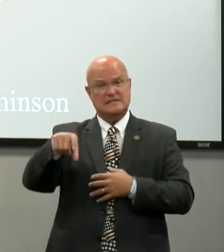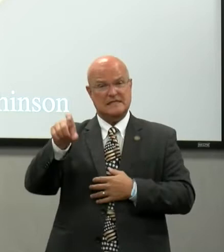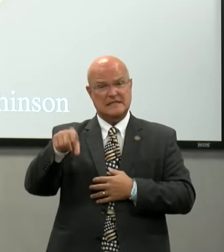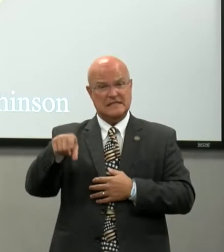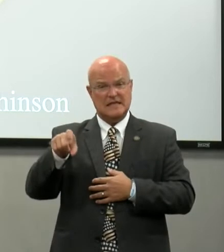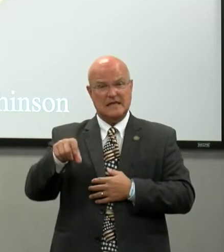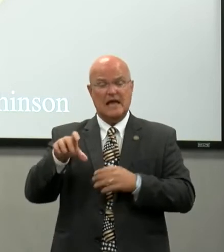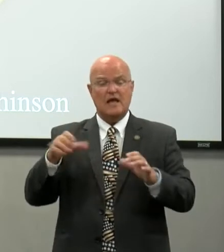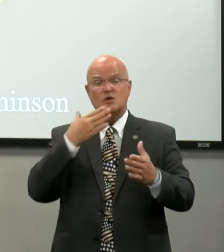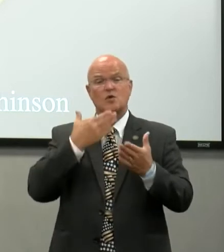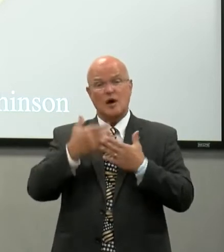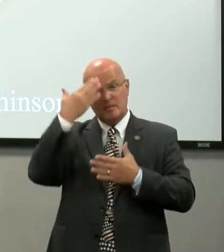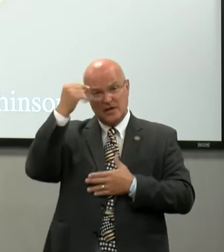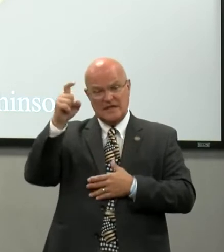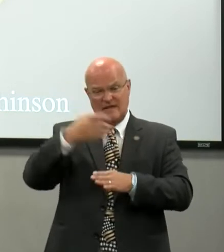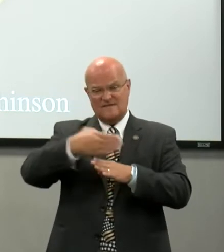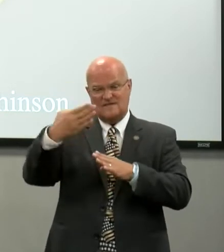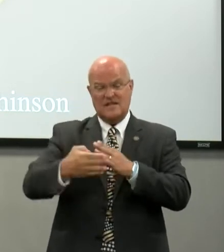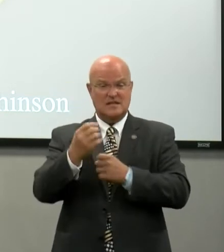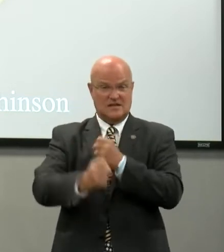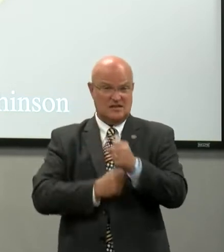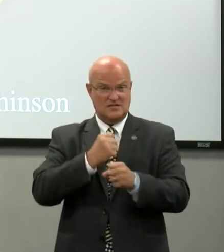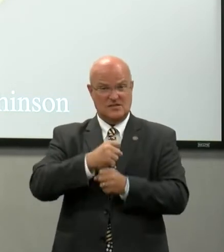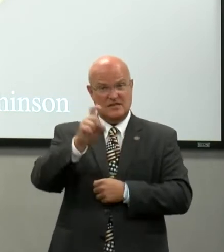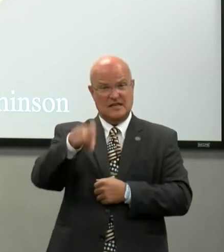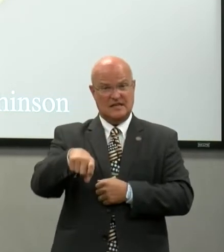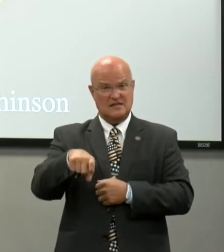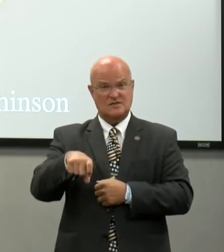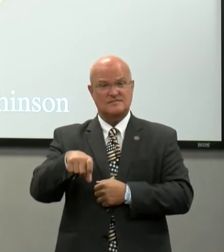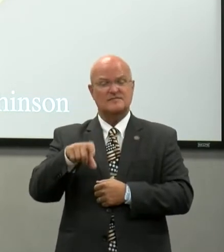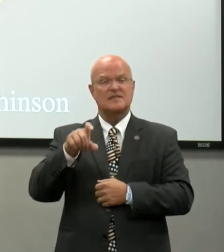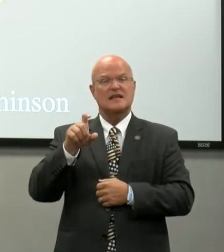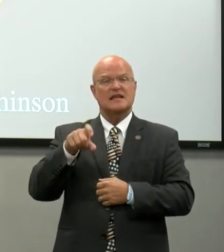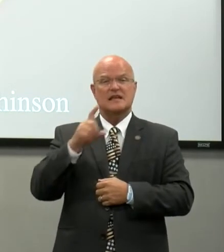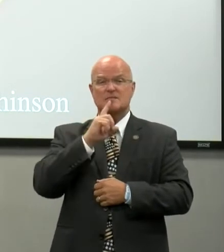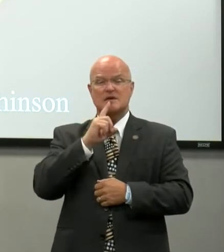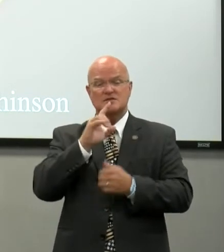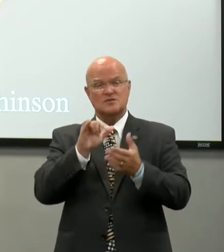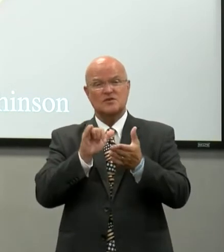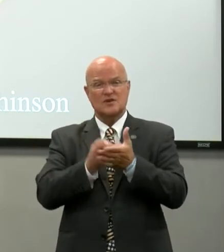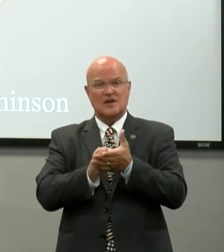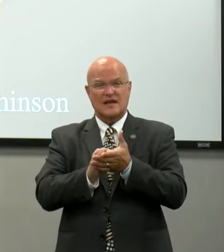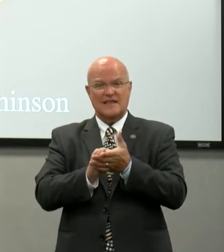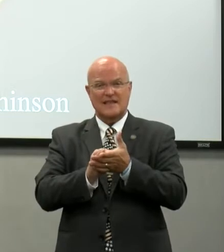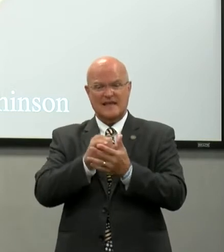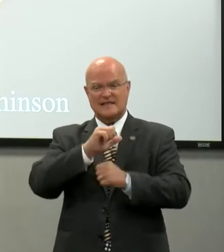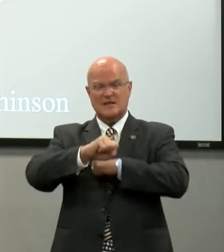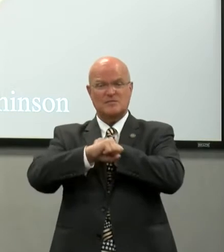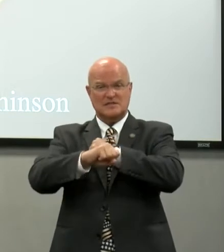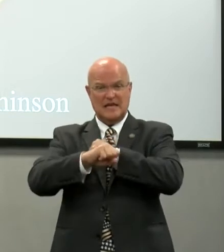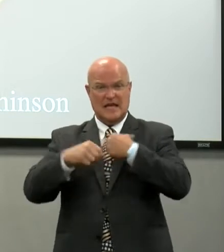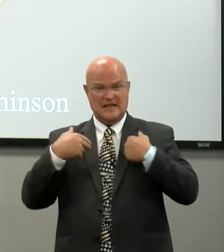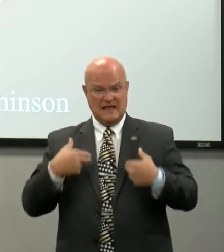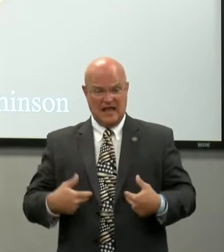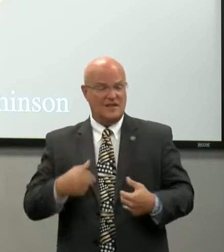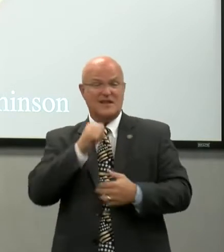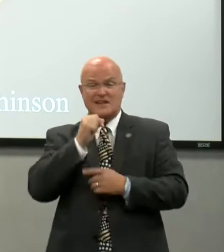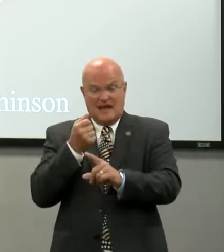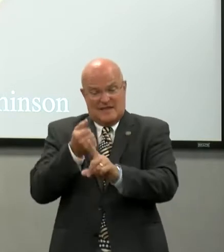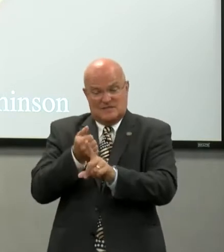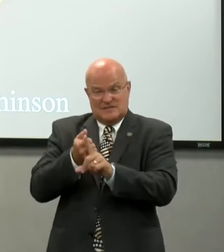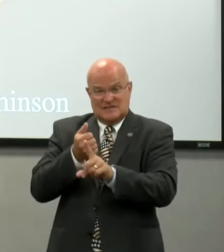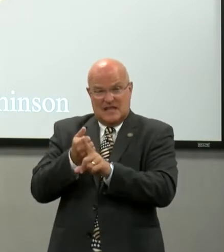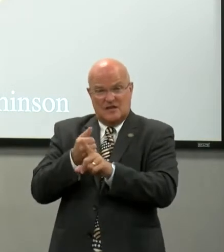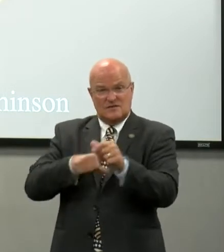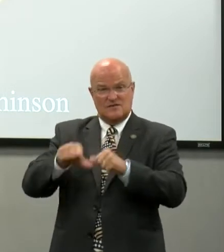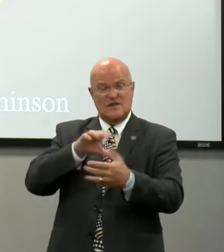well, because they need to finish this year. They need to make sure that they protect the health, not just of themselves and the